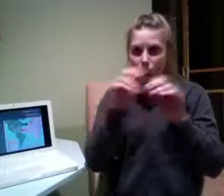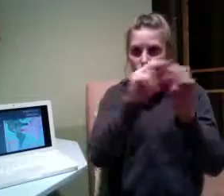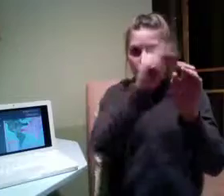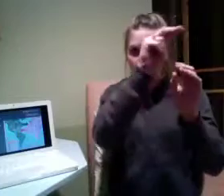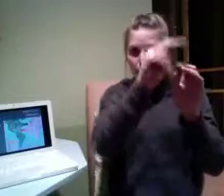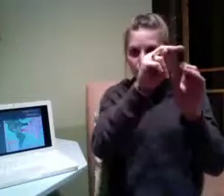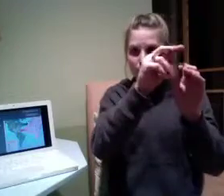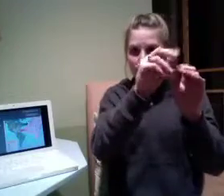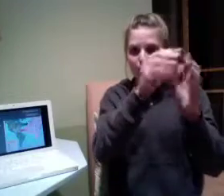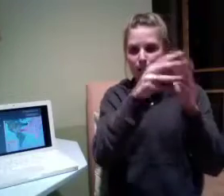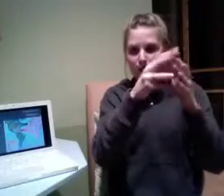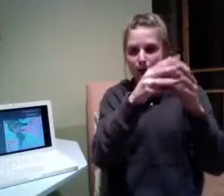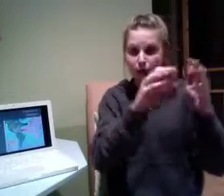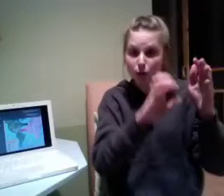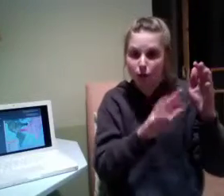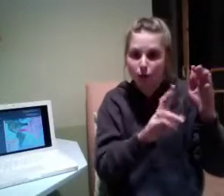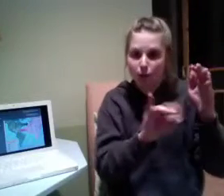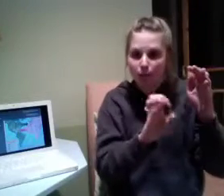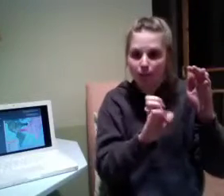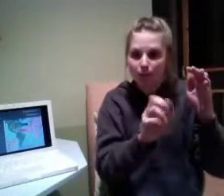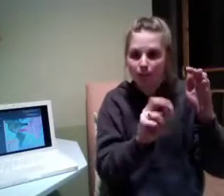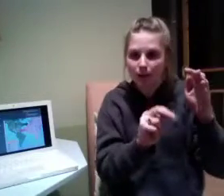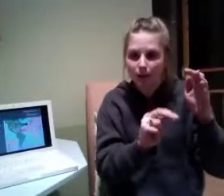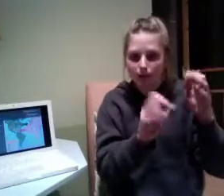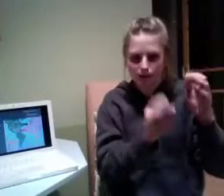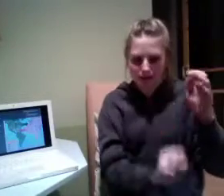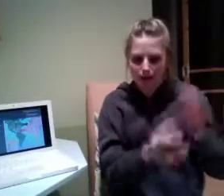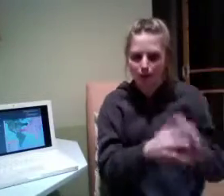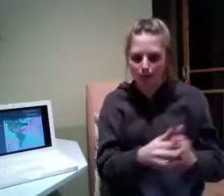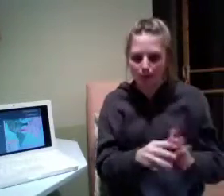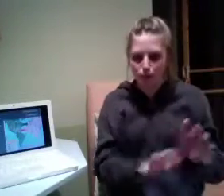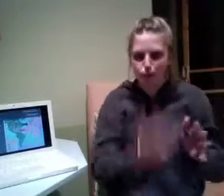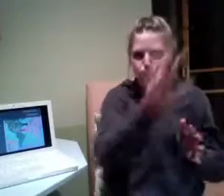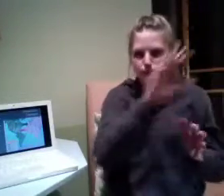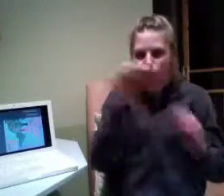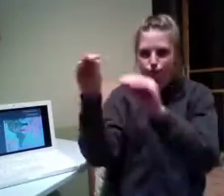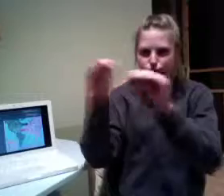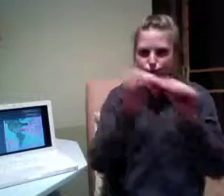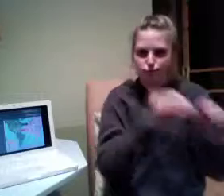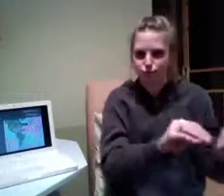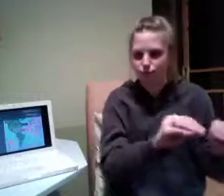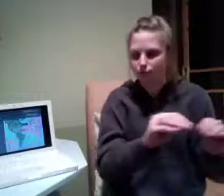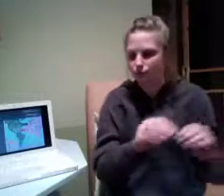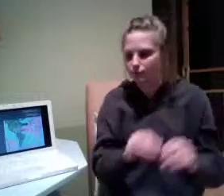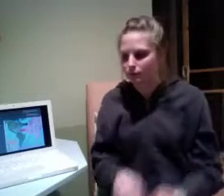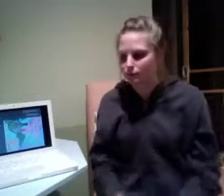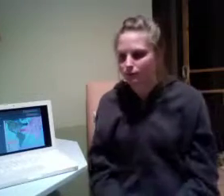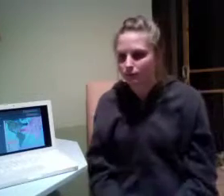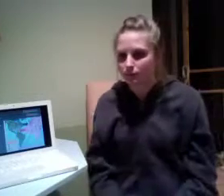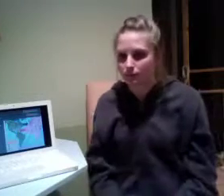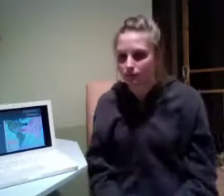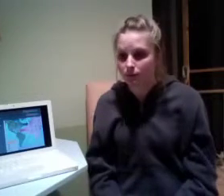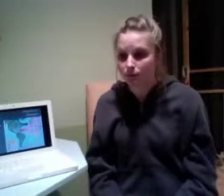established. And we've also talked about the forcible migration of Africans as well. And